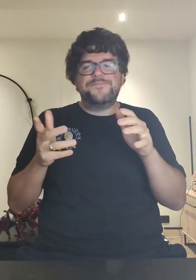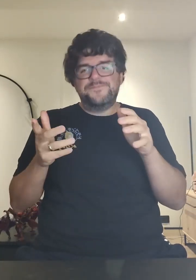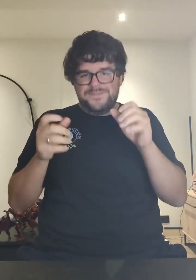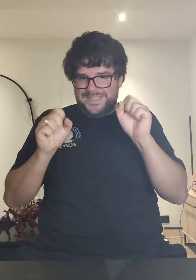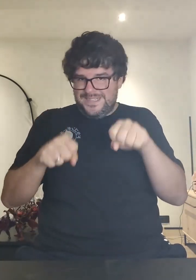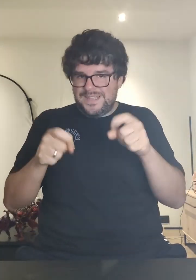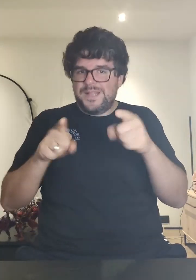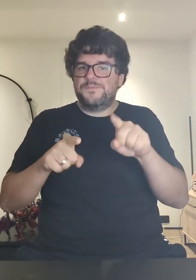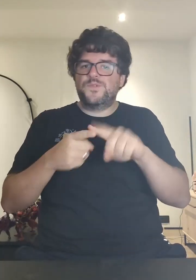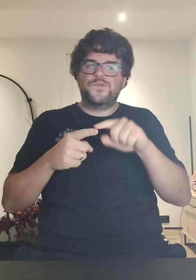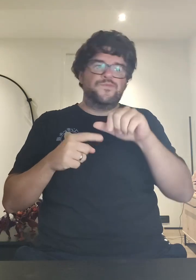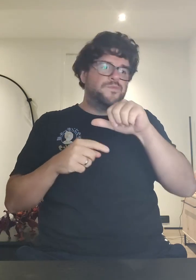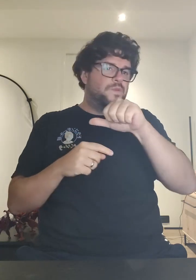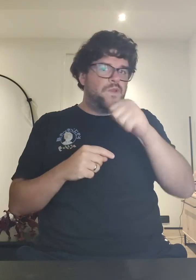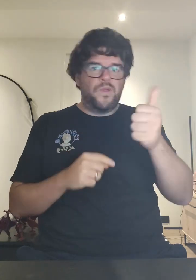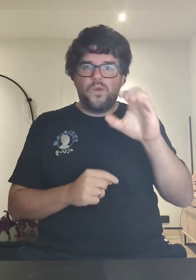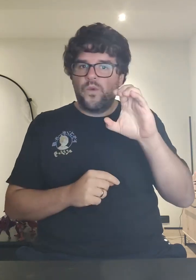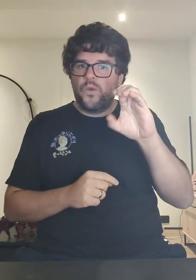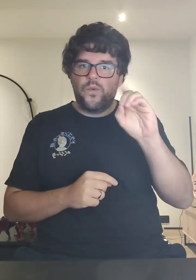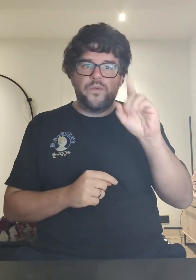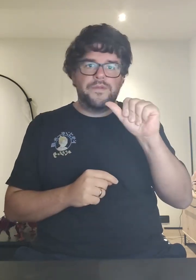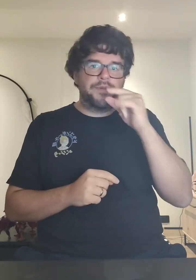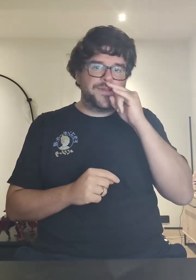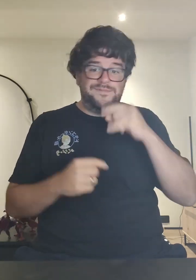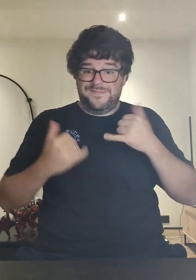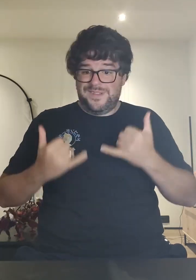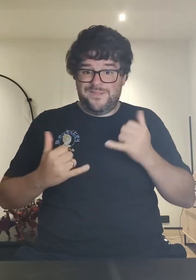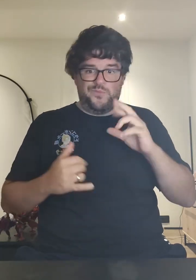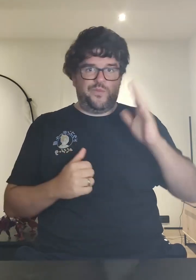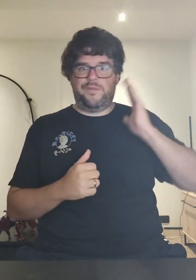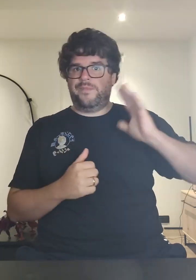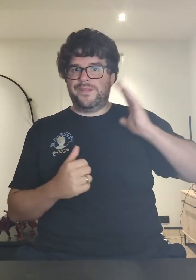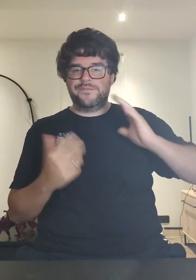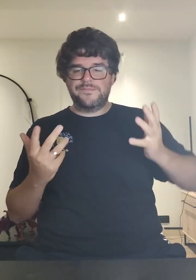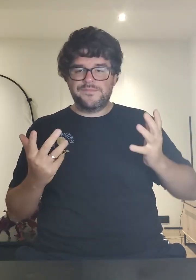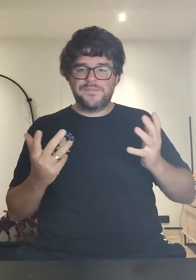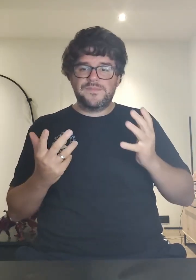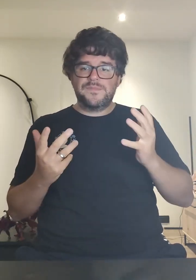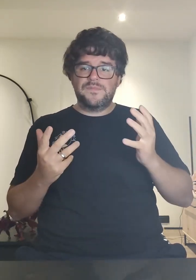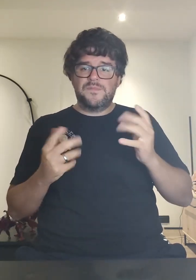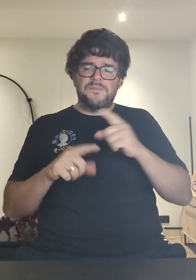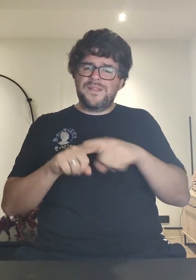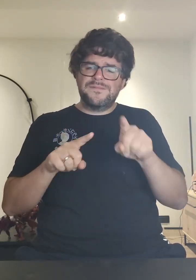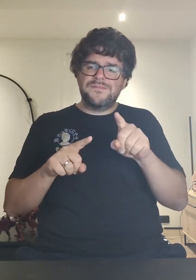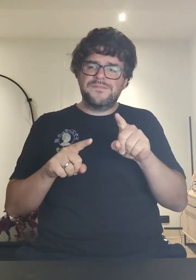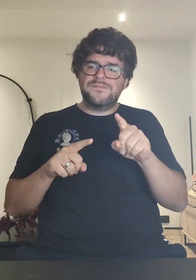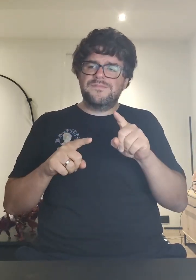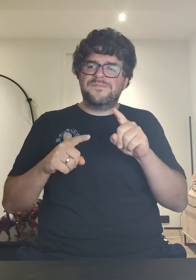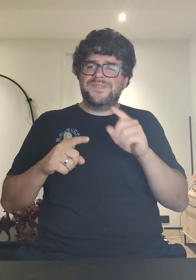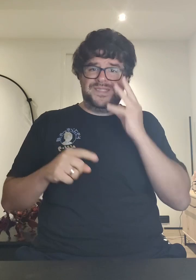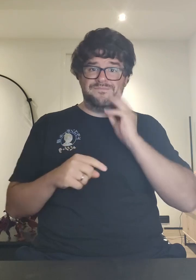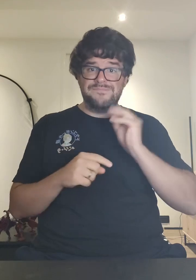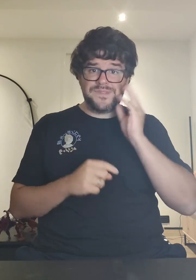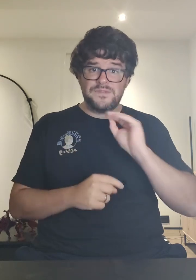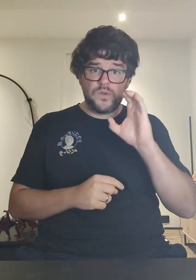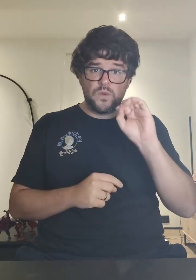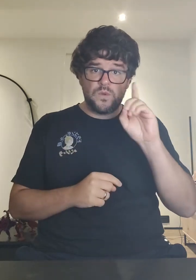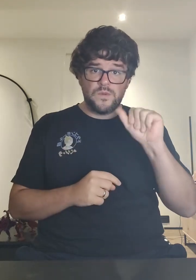sorry. Something like that absolutely happens to other CODA kids now and in the past. But not